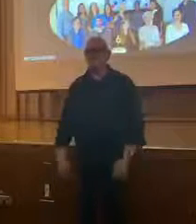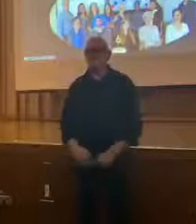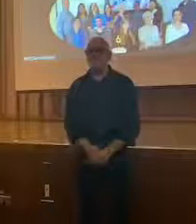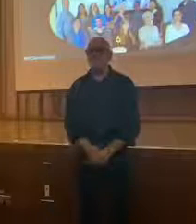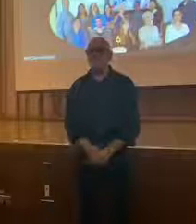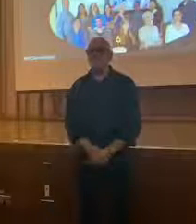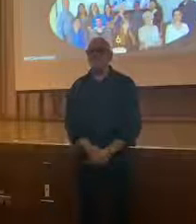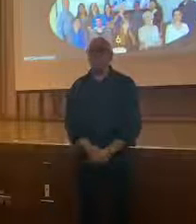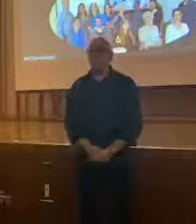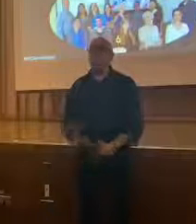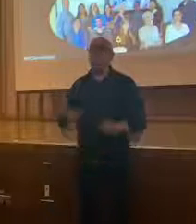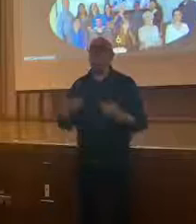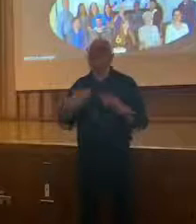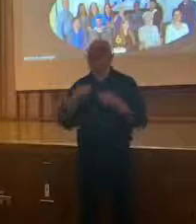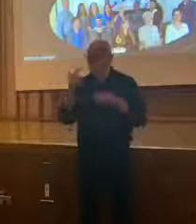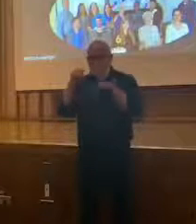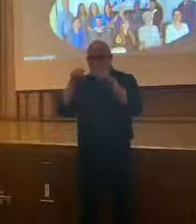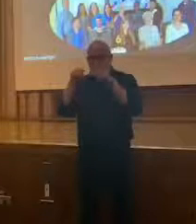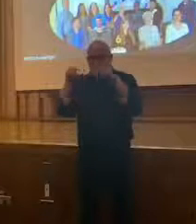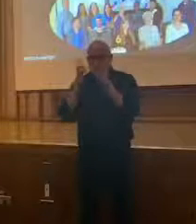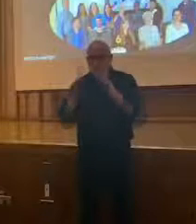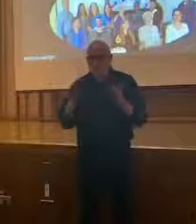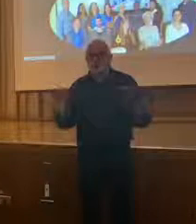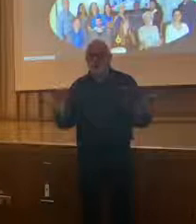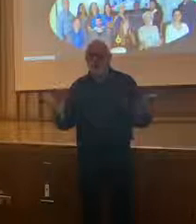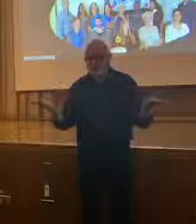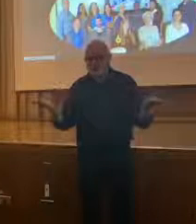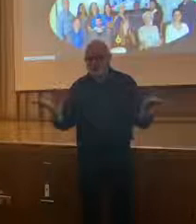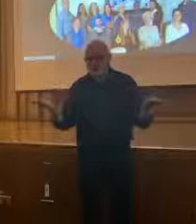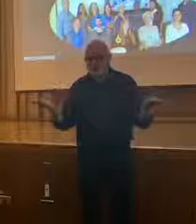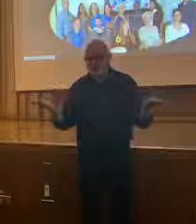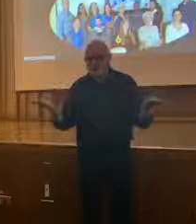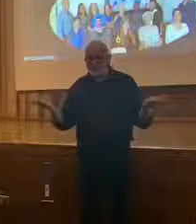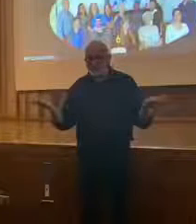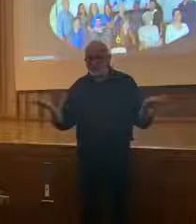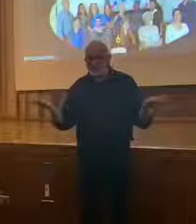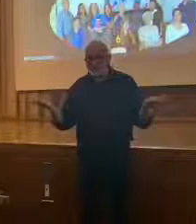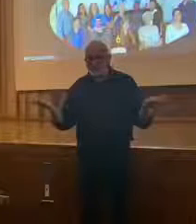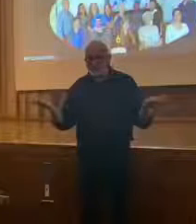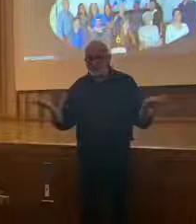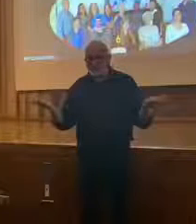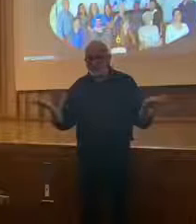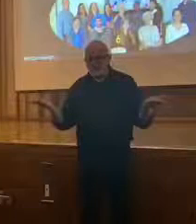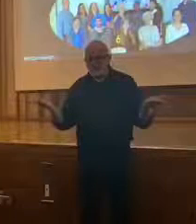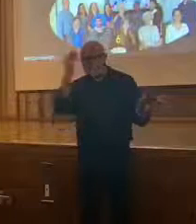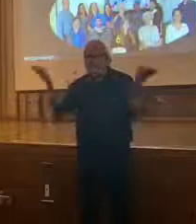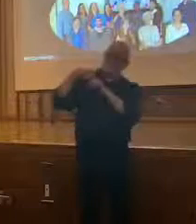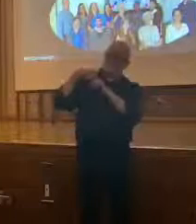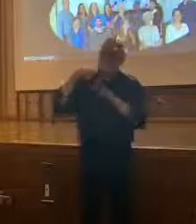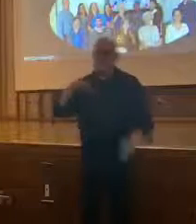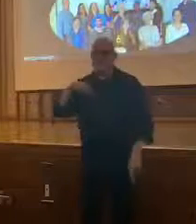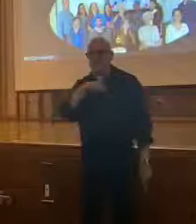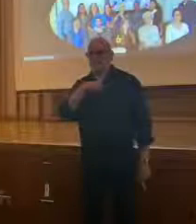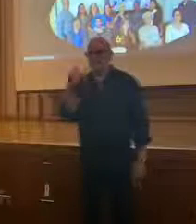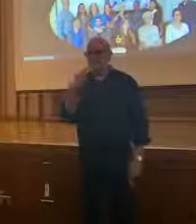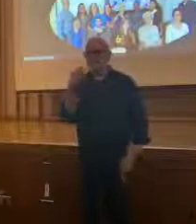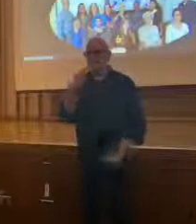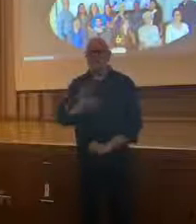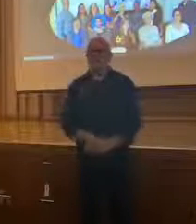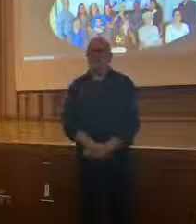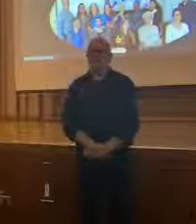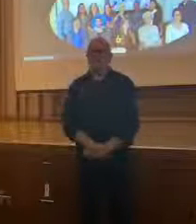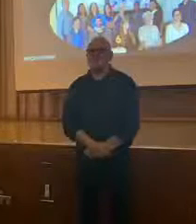anybody needs a sign language interpreter, and we also have closed caption up there. So I'm going to ask a